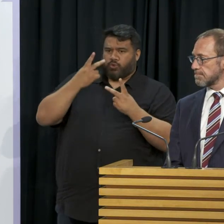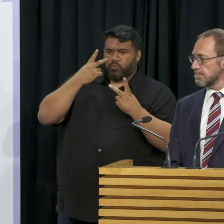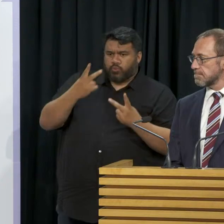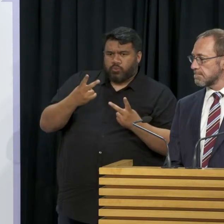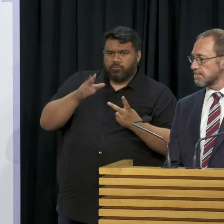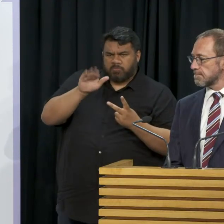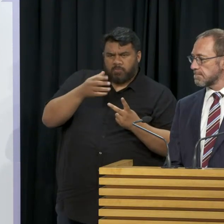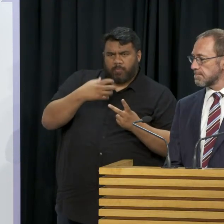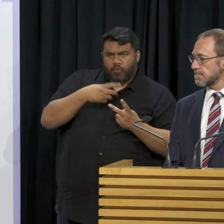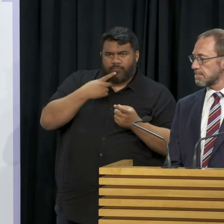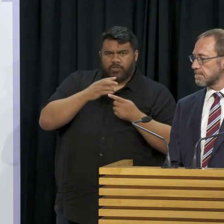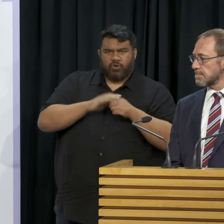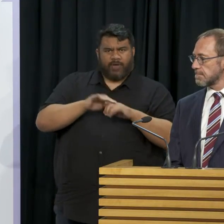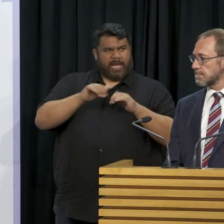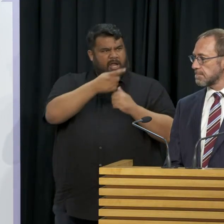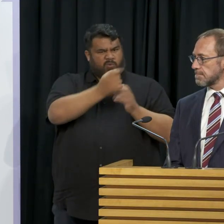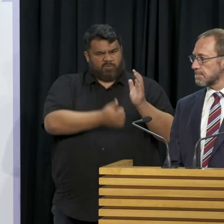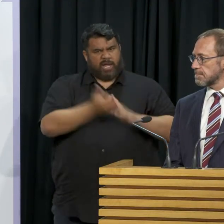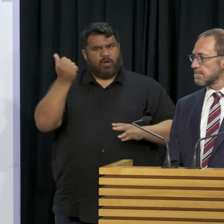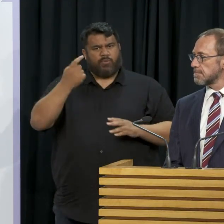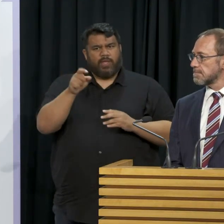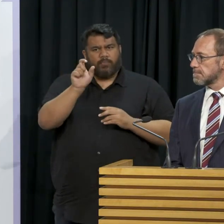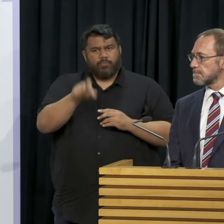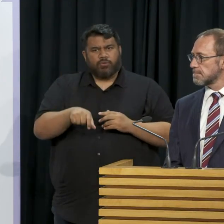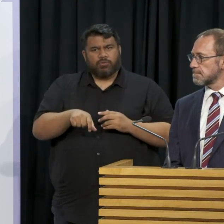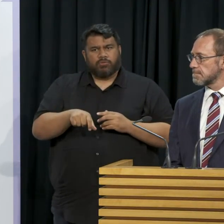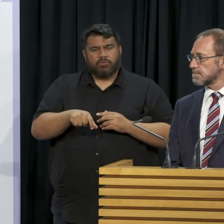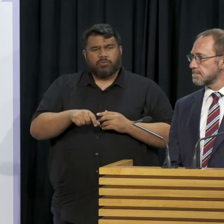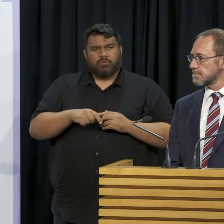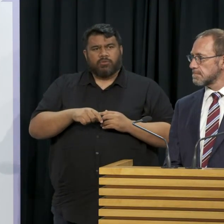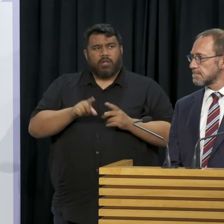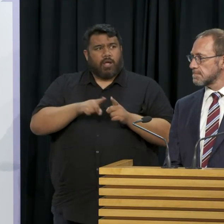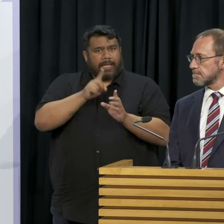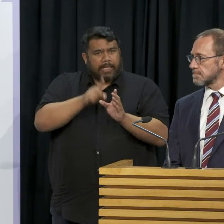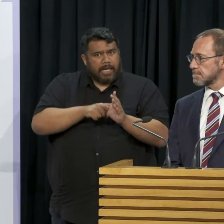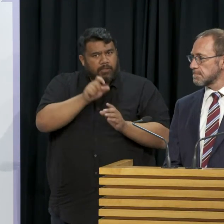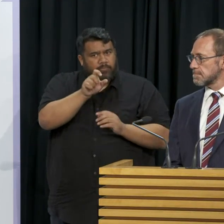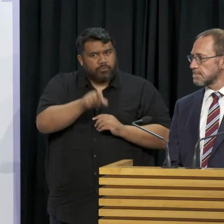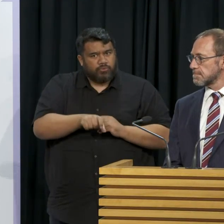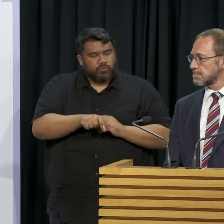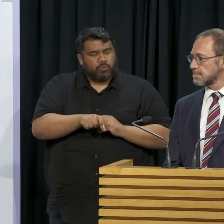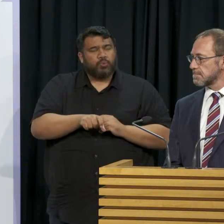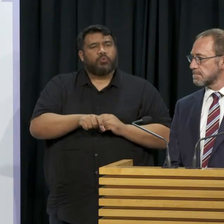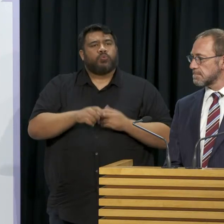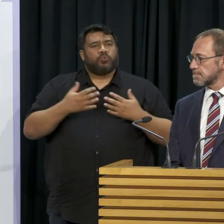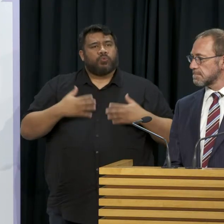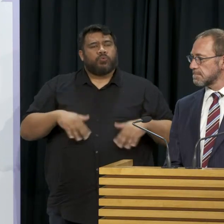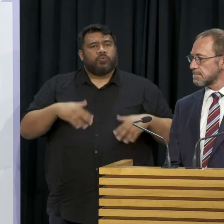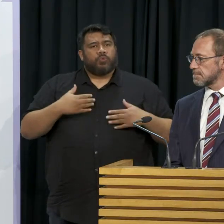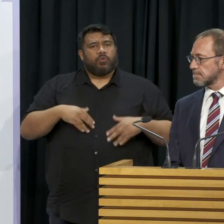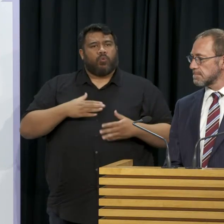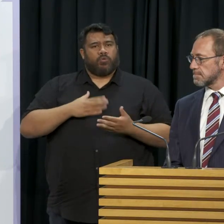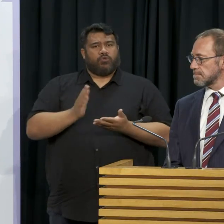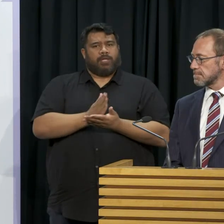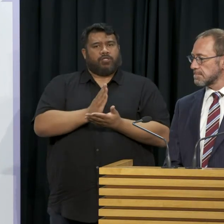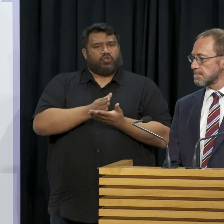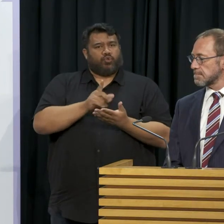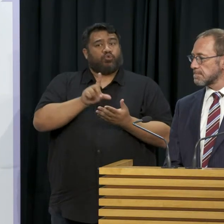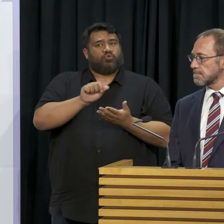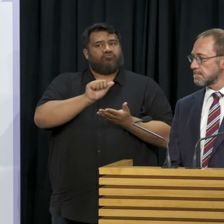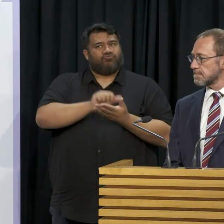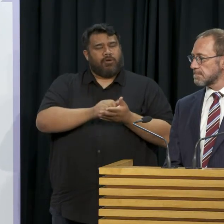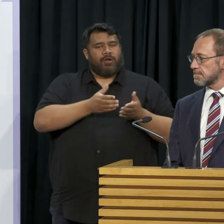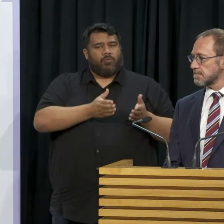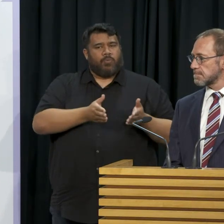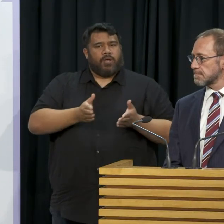happened, because we do want to make sure that, particularly when we're dealing with young people, that, you know, that's being dealt with appropriately,